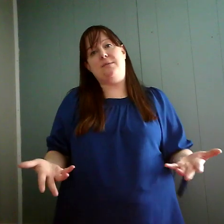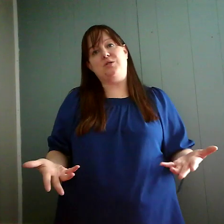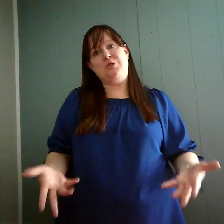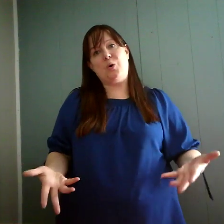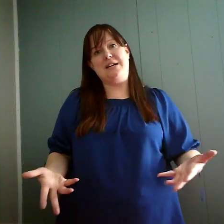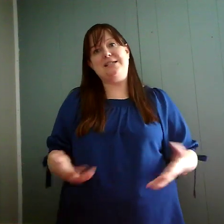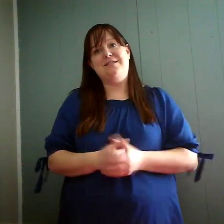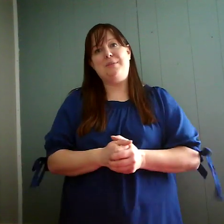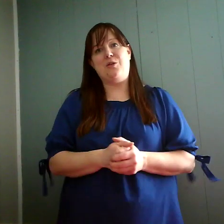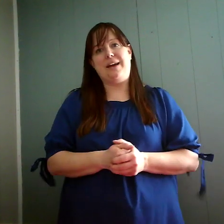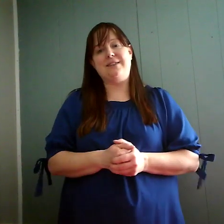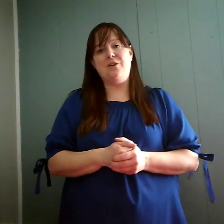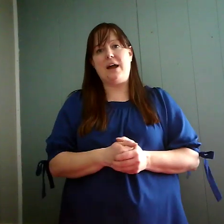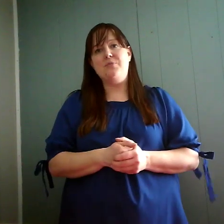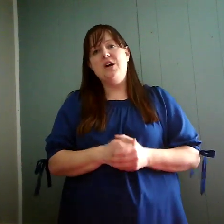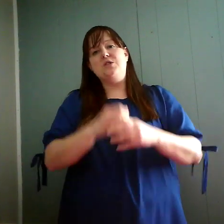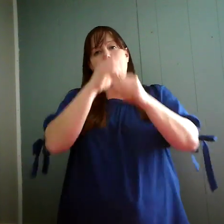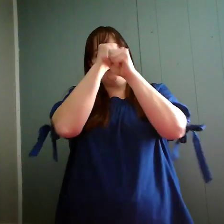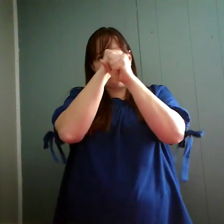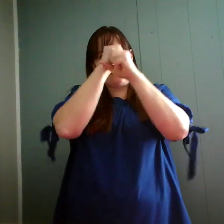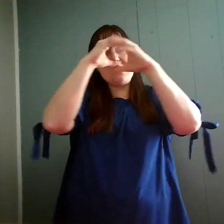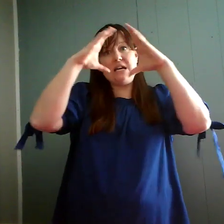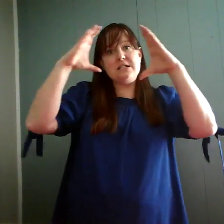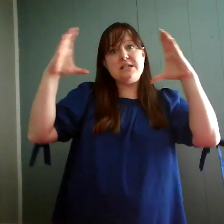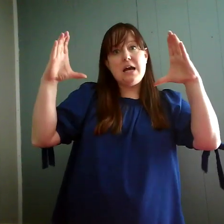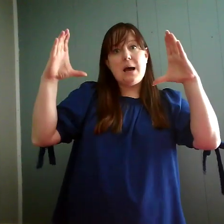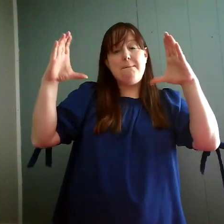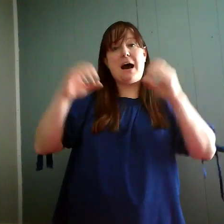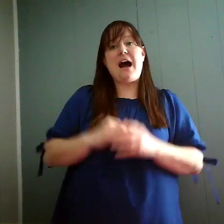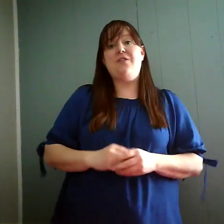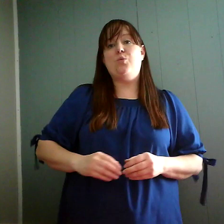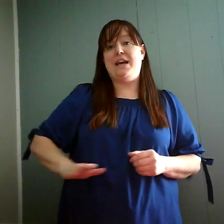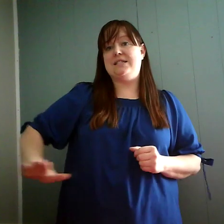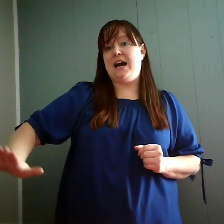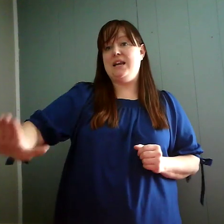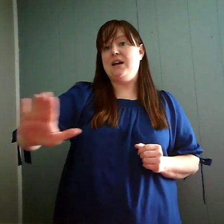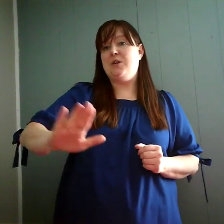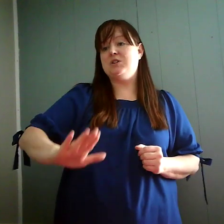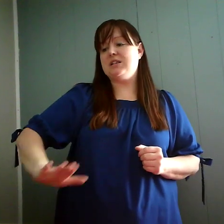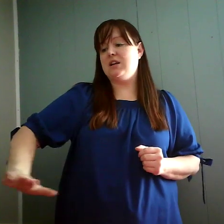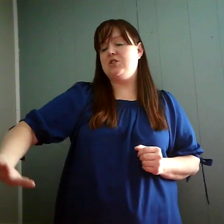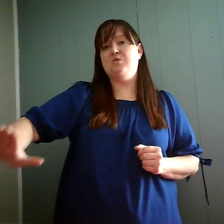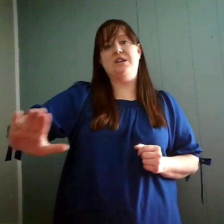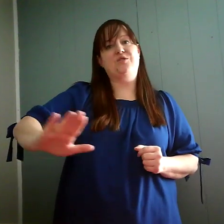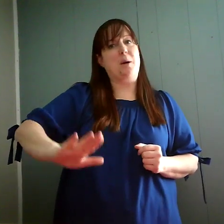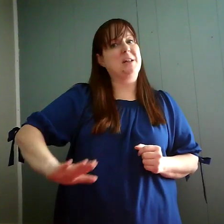about stories by the wayside, right? So we go scenes by the wayside, and we're just going to do this for a